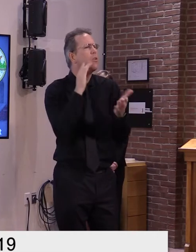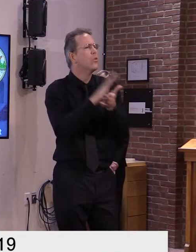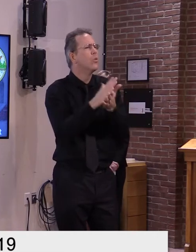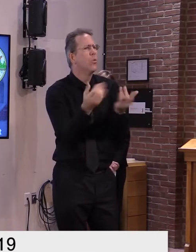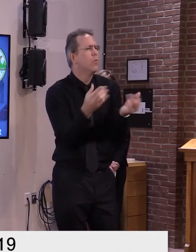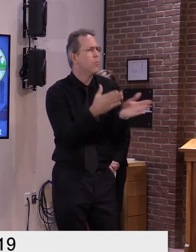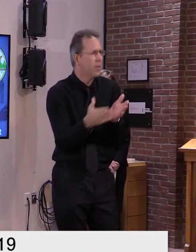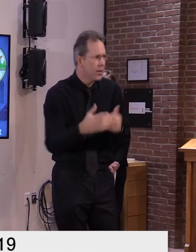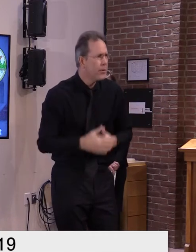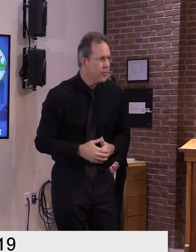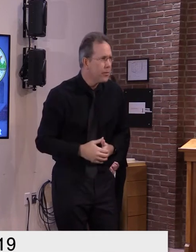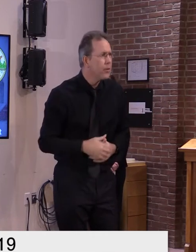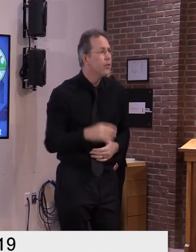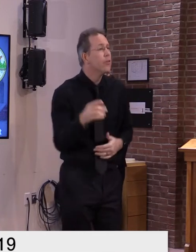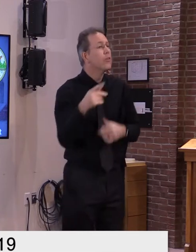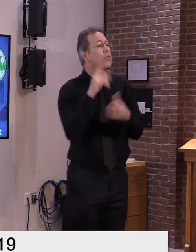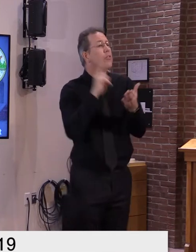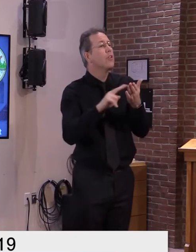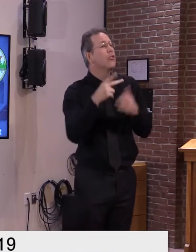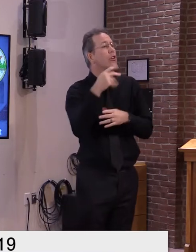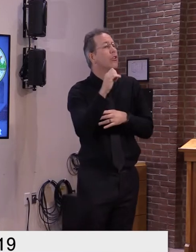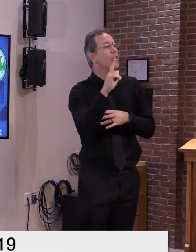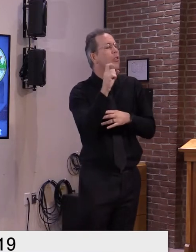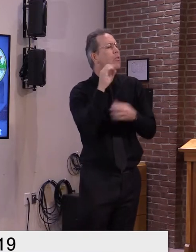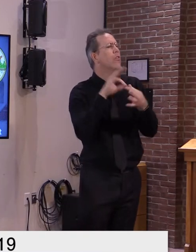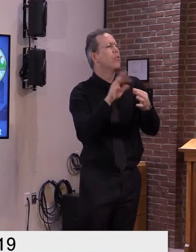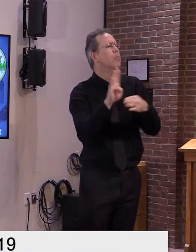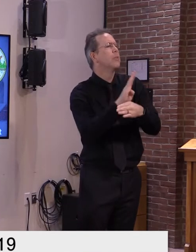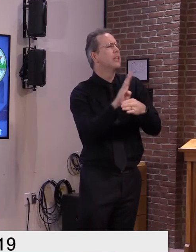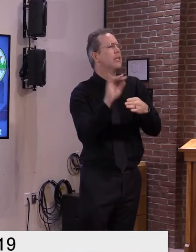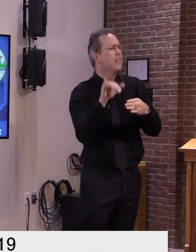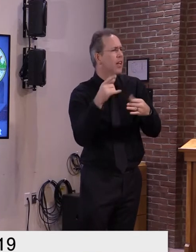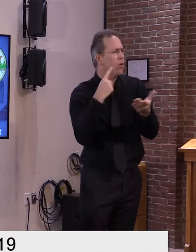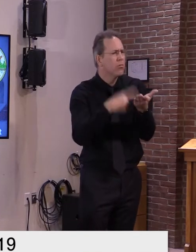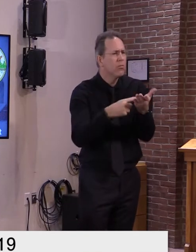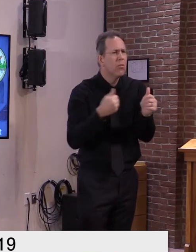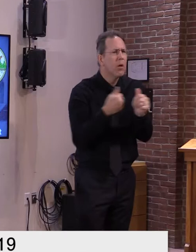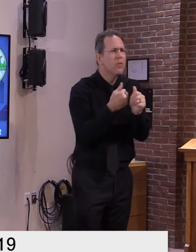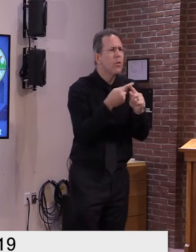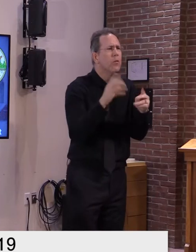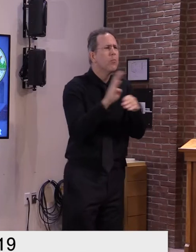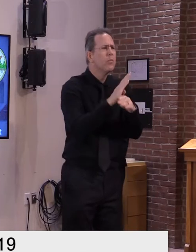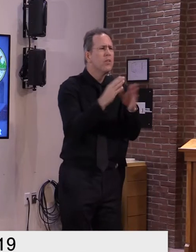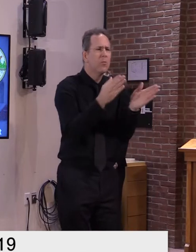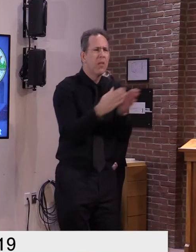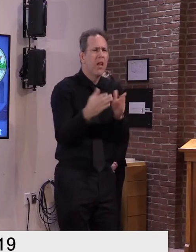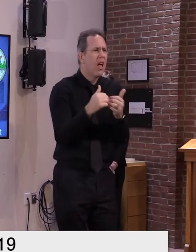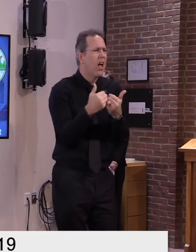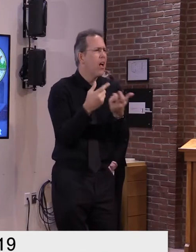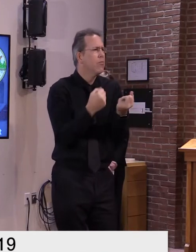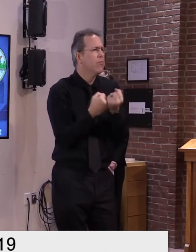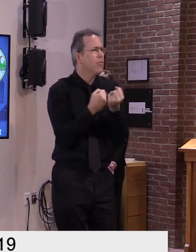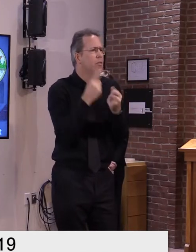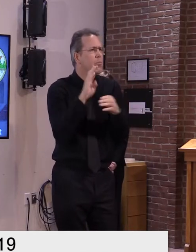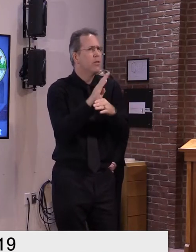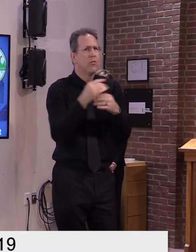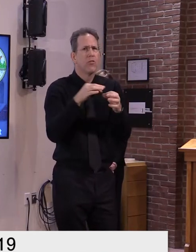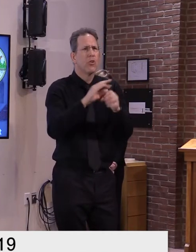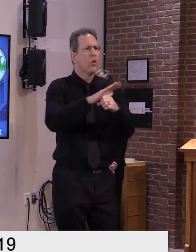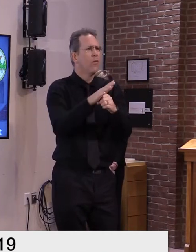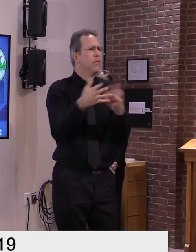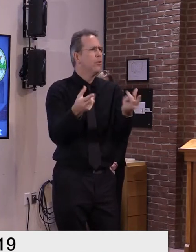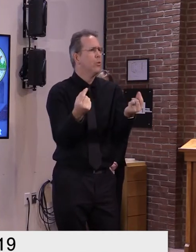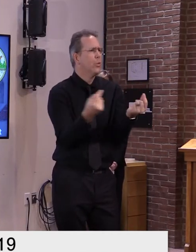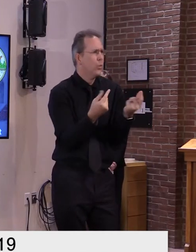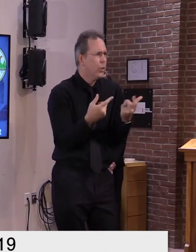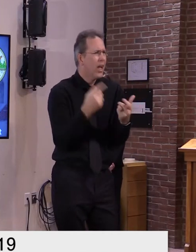we've done to support Vermont's businesses through the pandemic so they can survive during this difficult time and make recovery possible